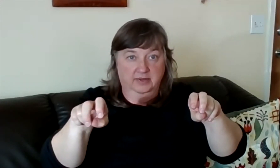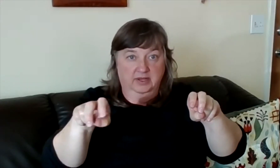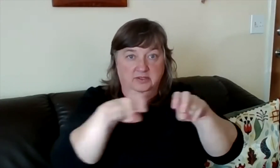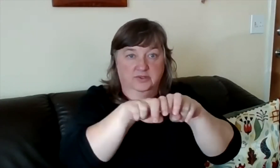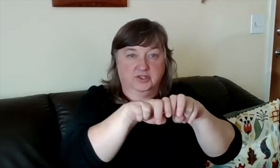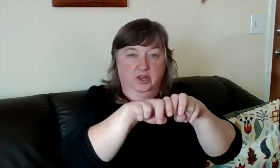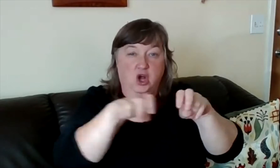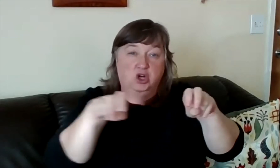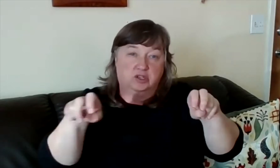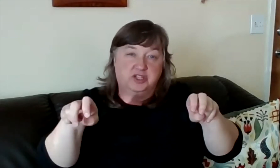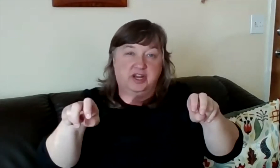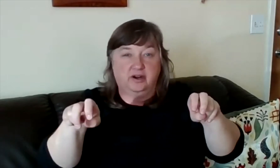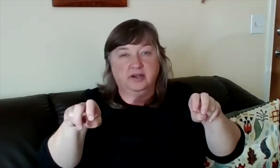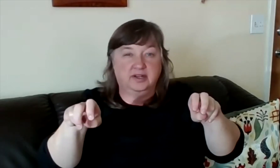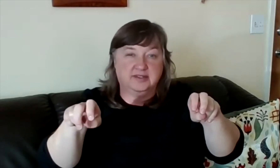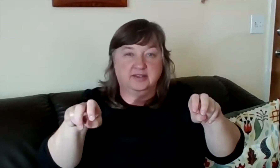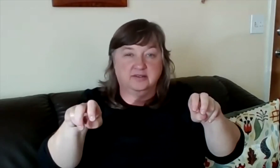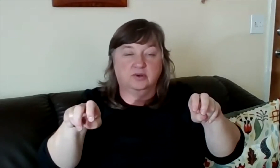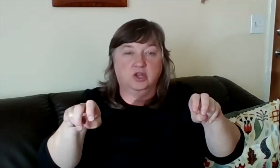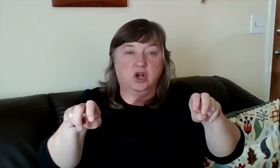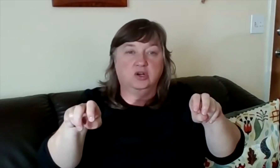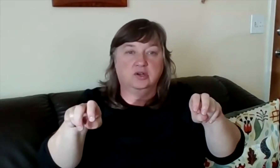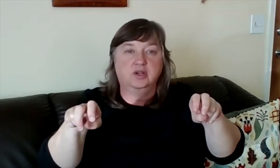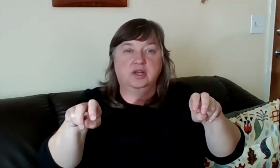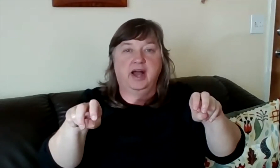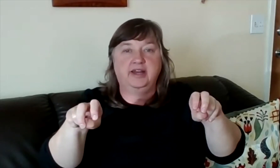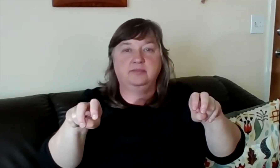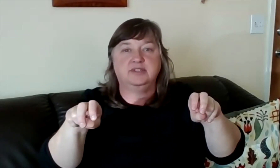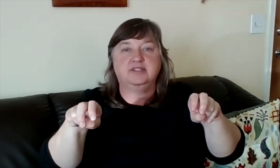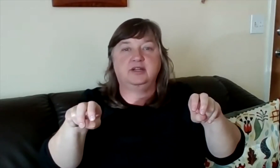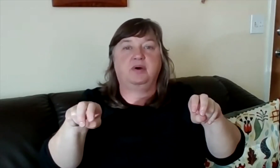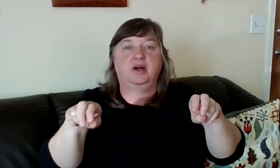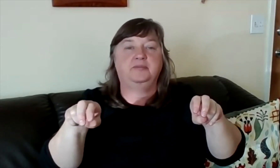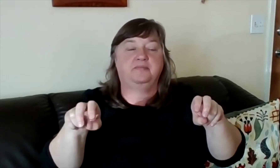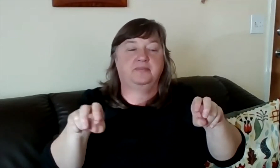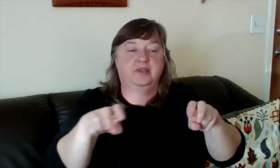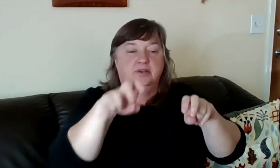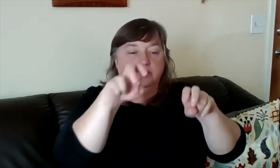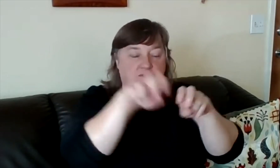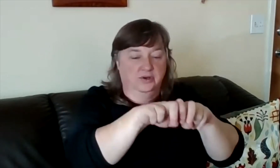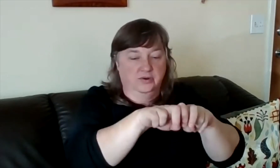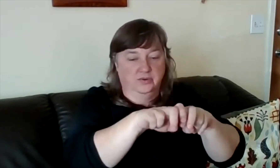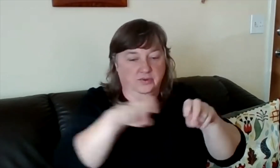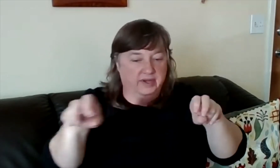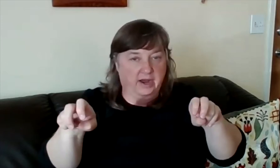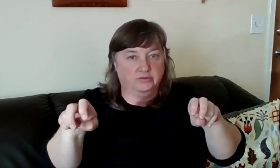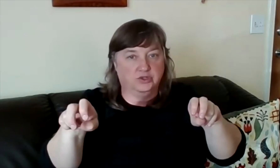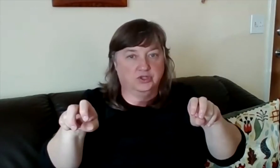So it's a longer chair in a sense, or a longer item to sit upon. So couch,